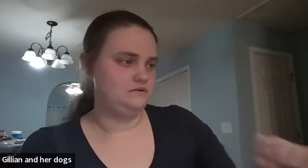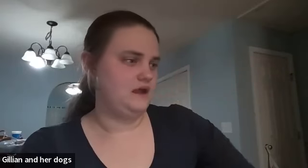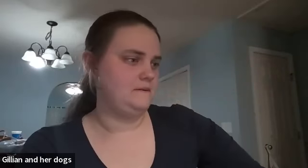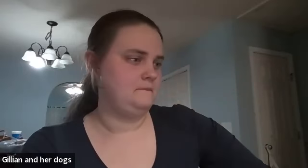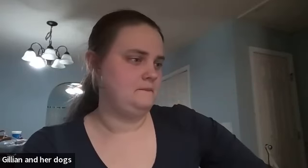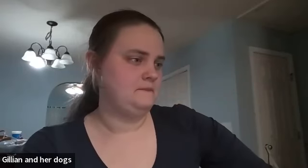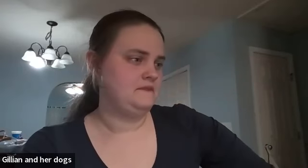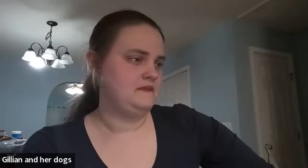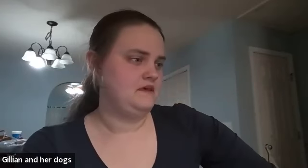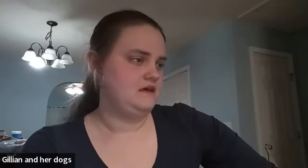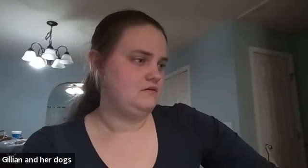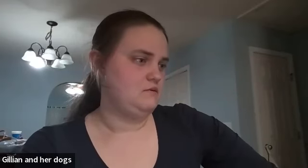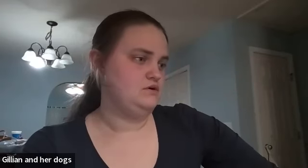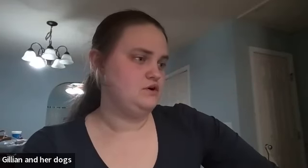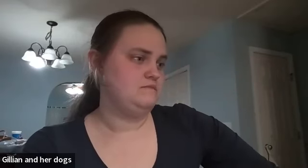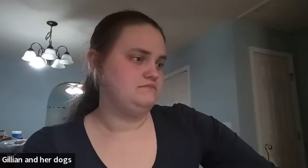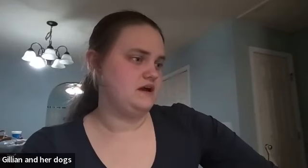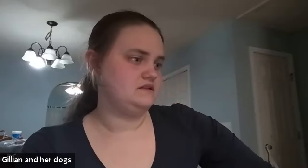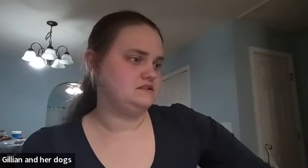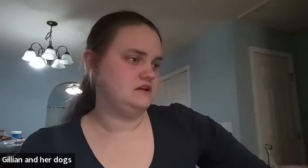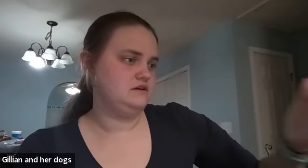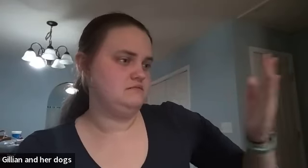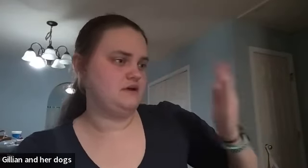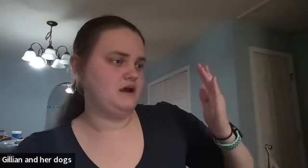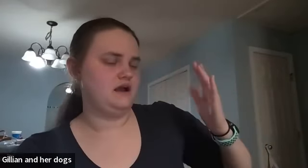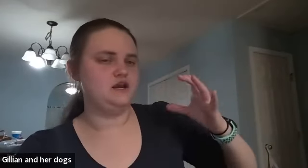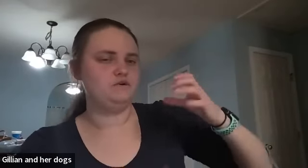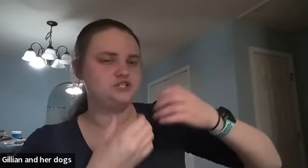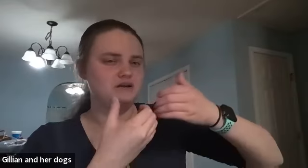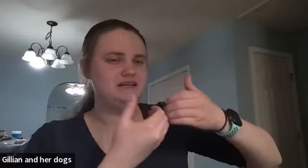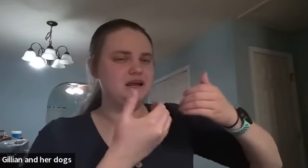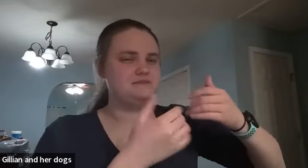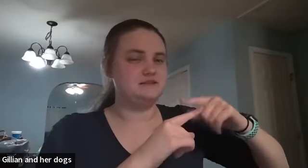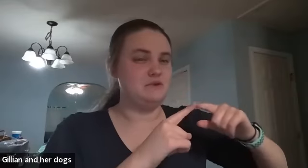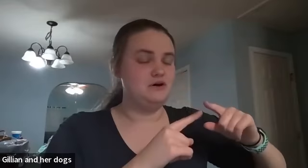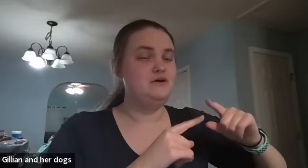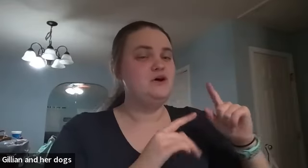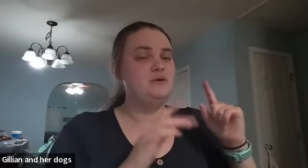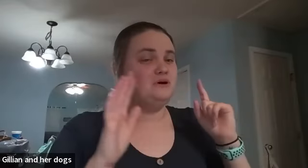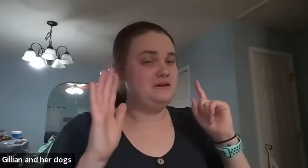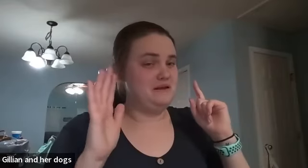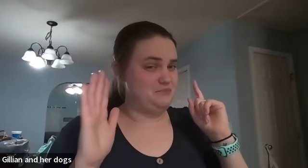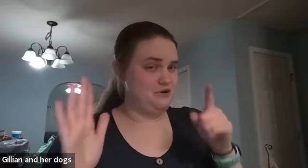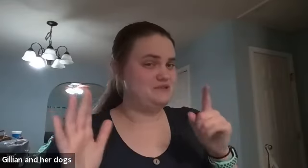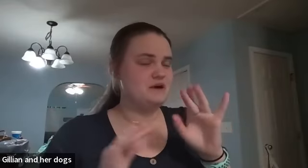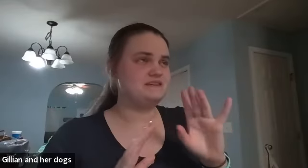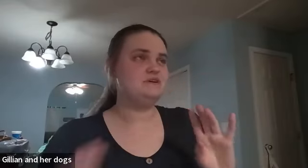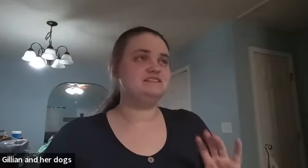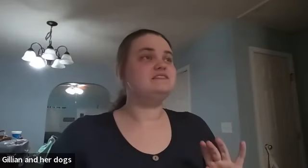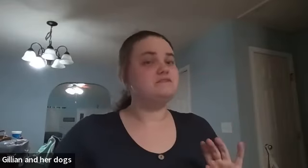Okay. I will go back. Let's kind of go back. I know we're chunking it up small, but I promise by the time we get to like the 5th